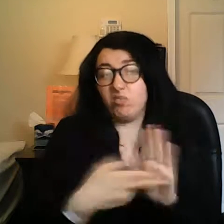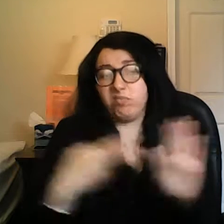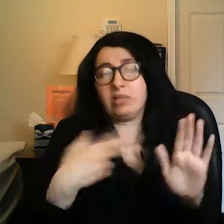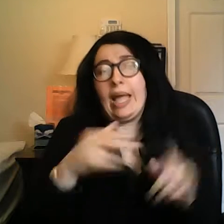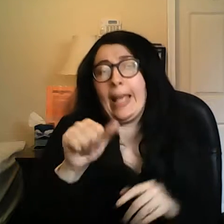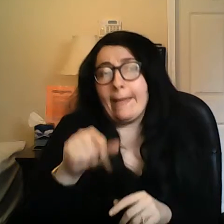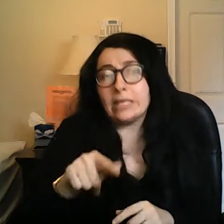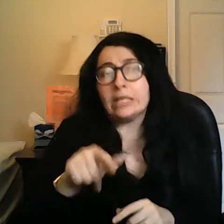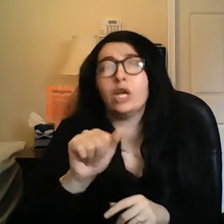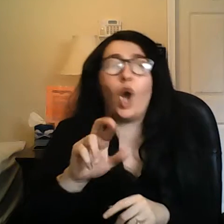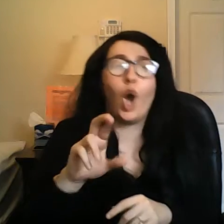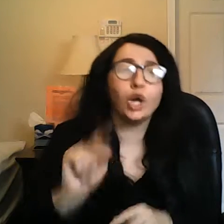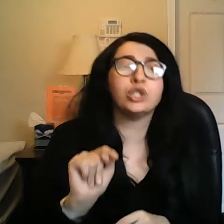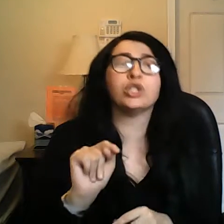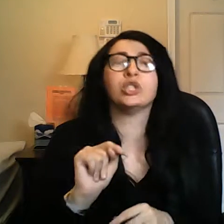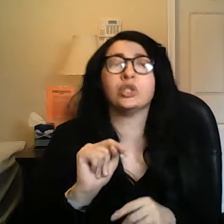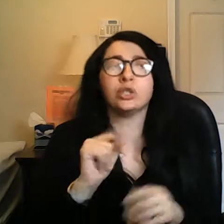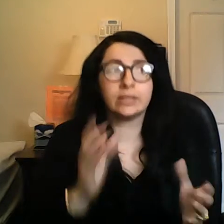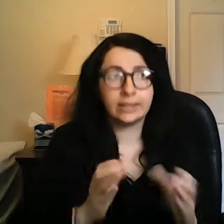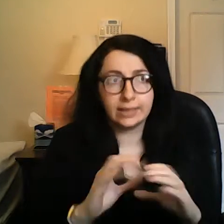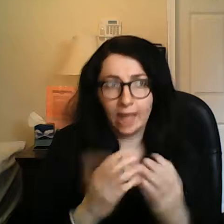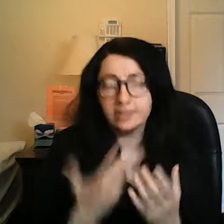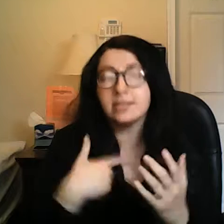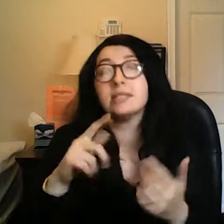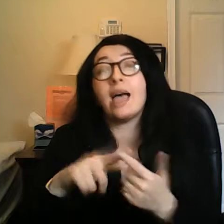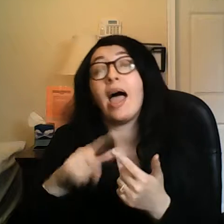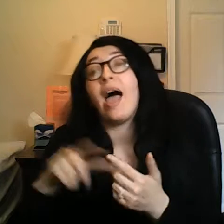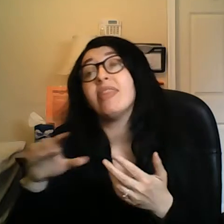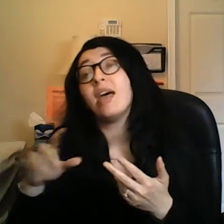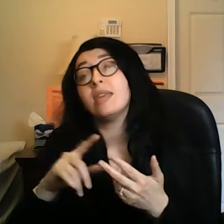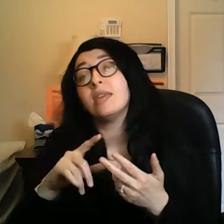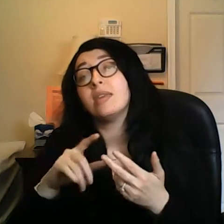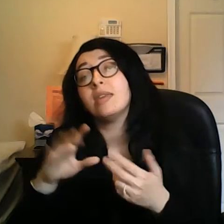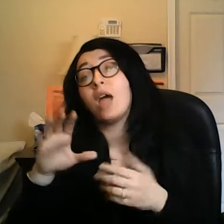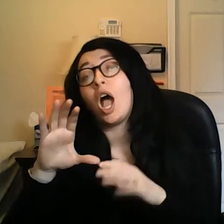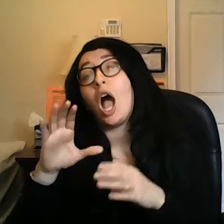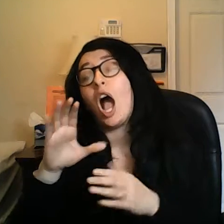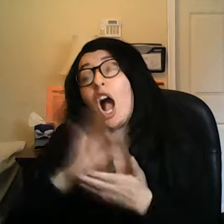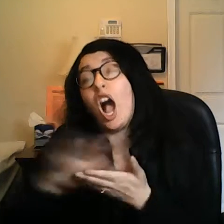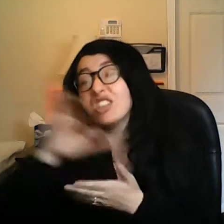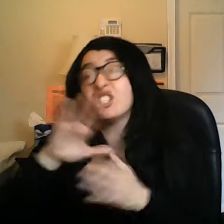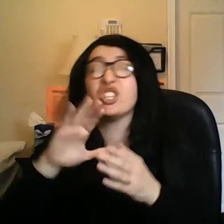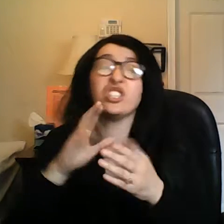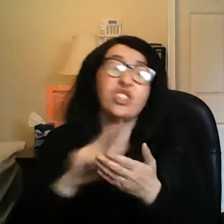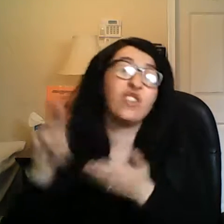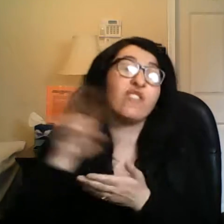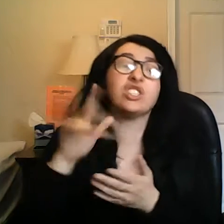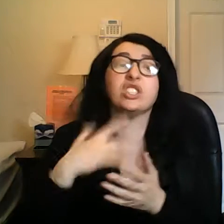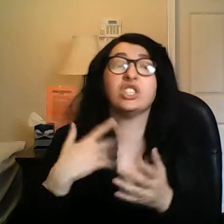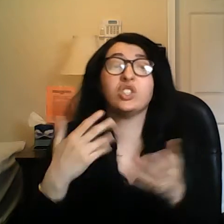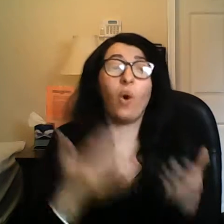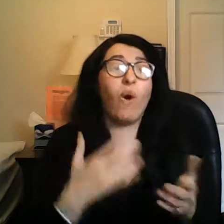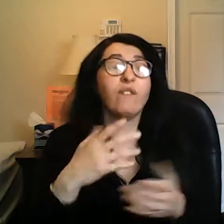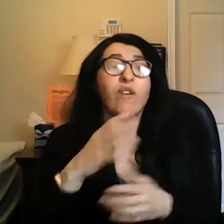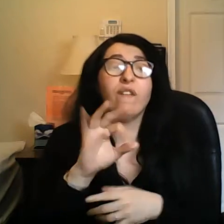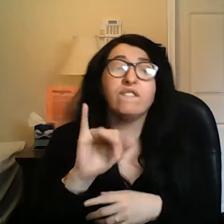Arts, and colleges and universities oftentimes will offer figure drawing, oil painting, digital art classes,